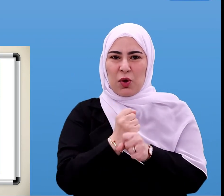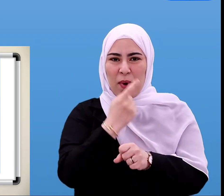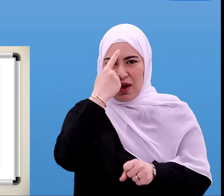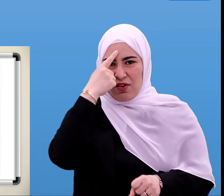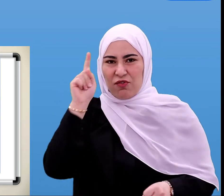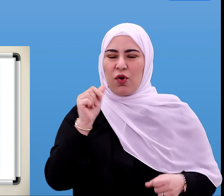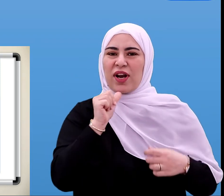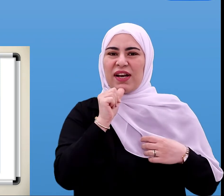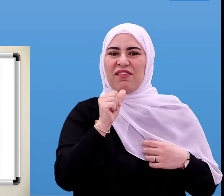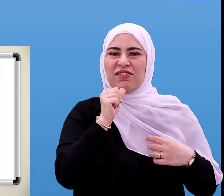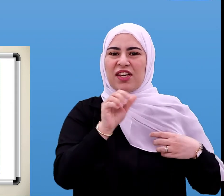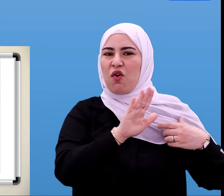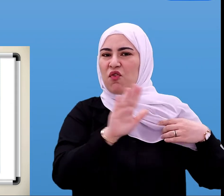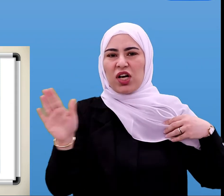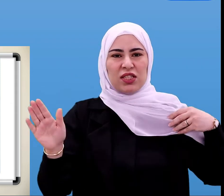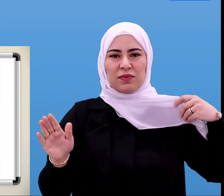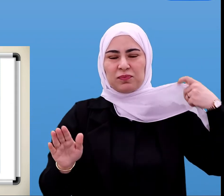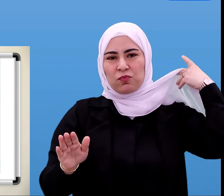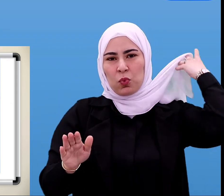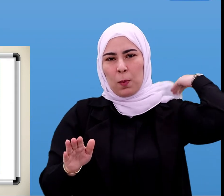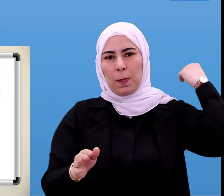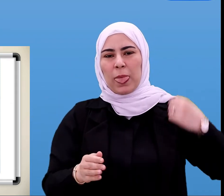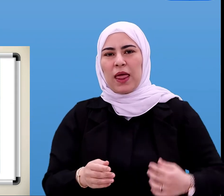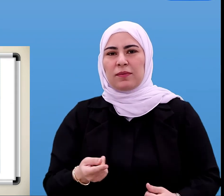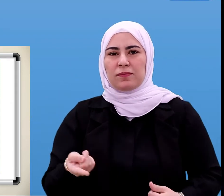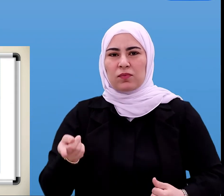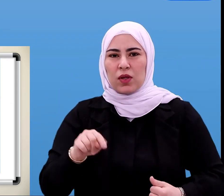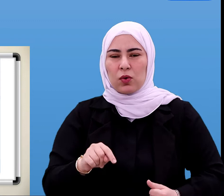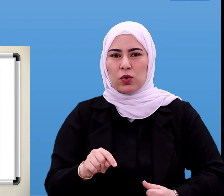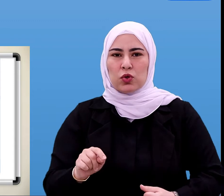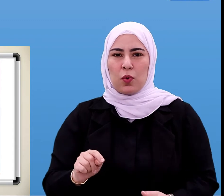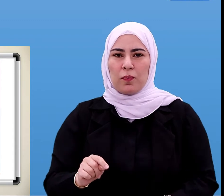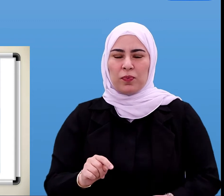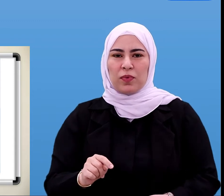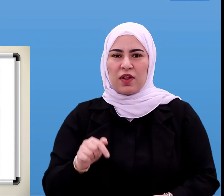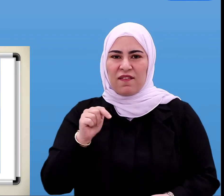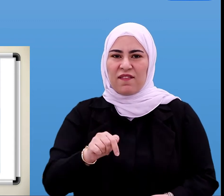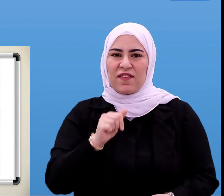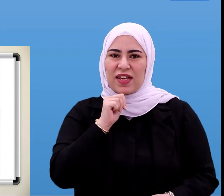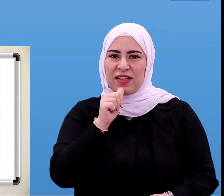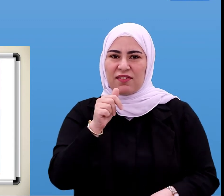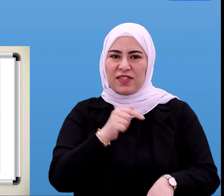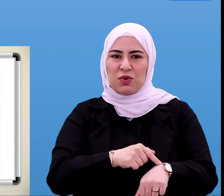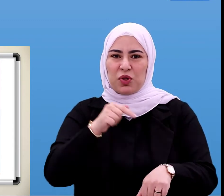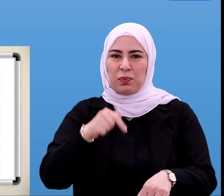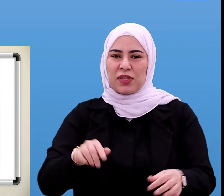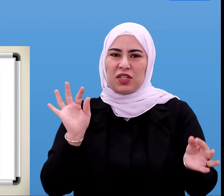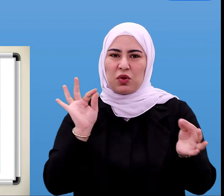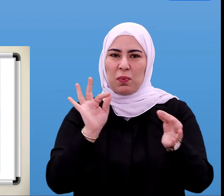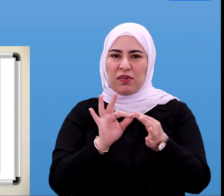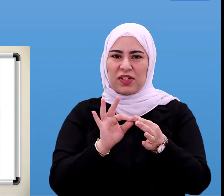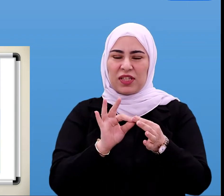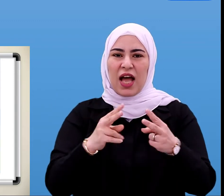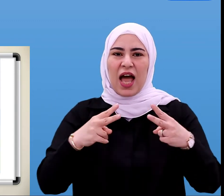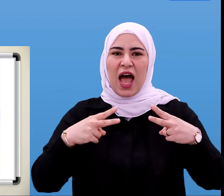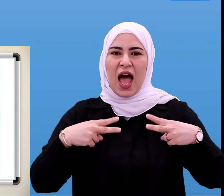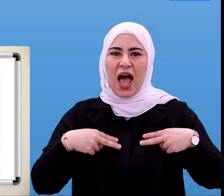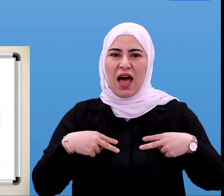form. Also, for the present perfect negative, when we're using have, I will say they